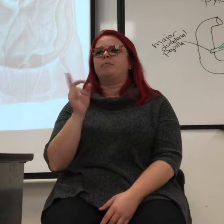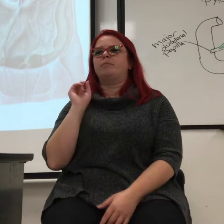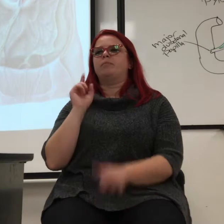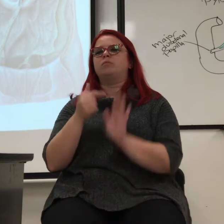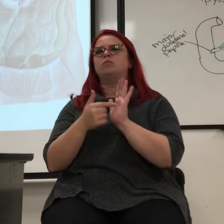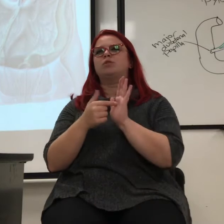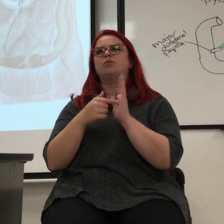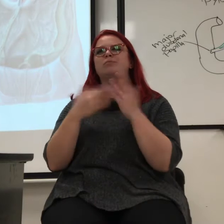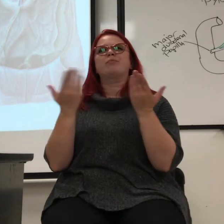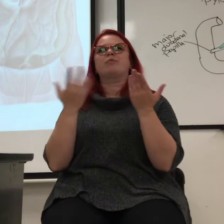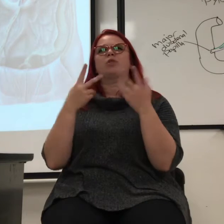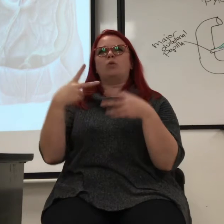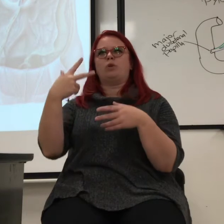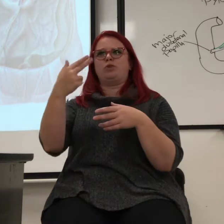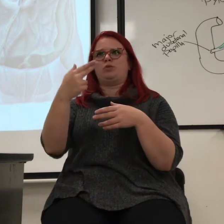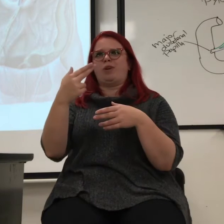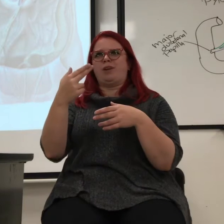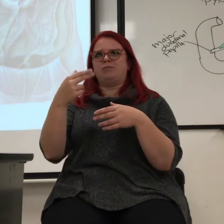what did you cut?